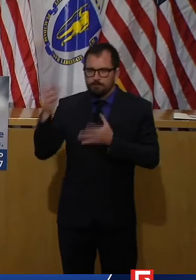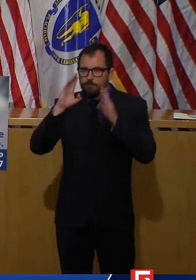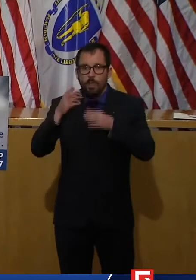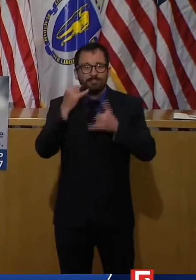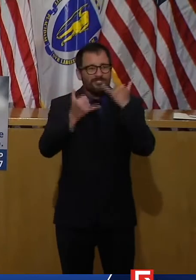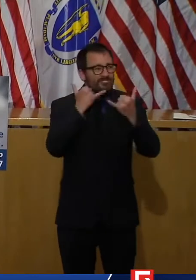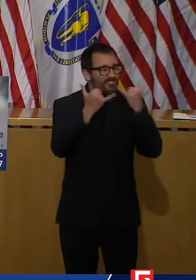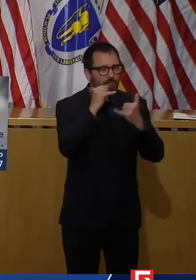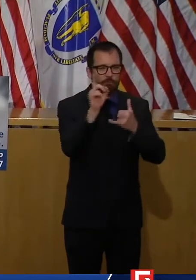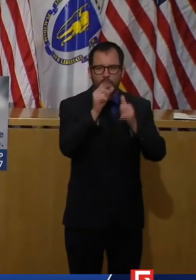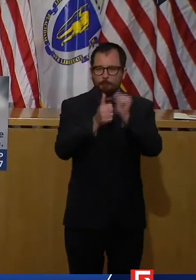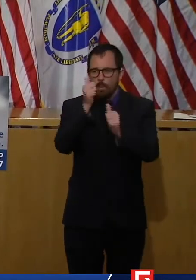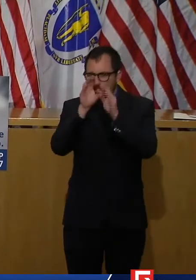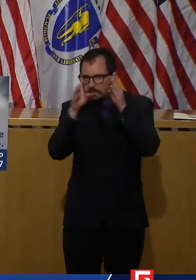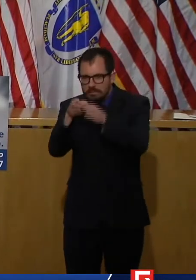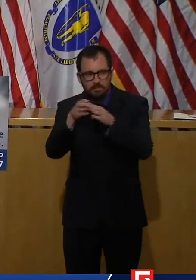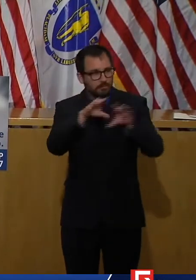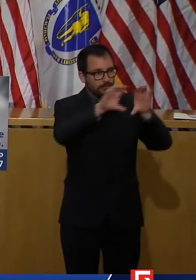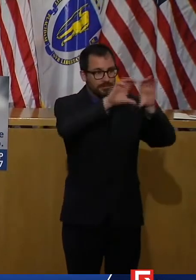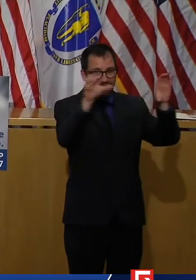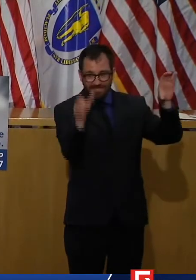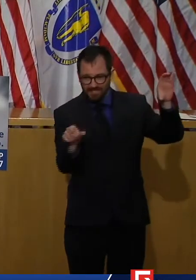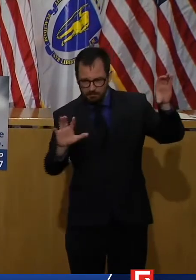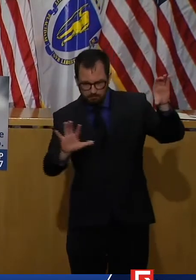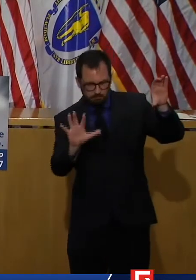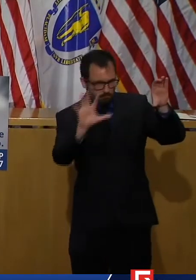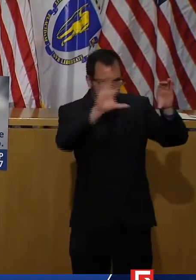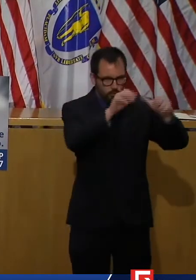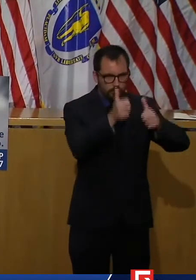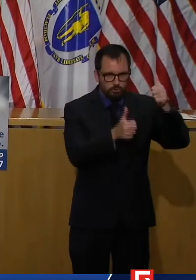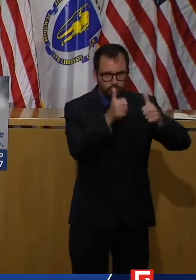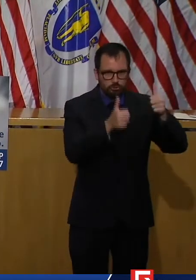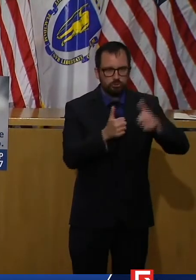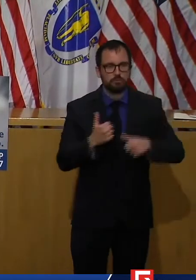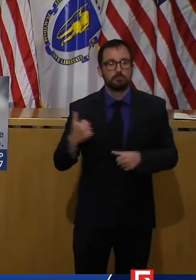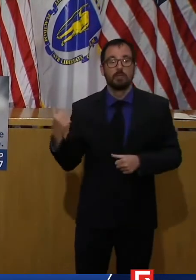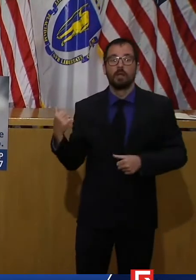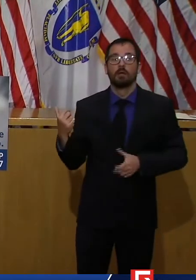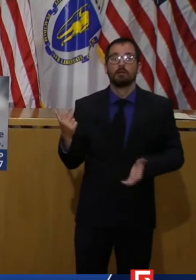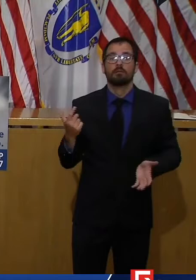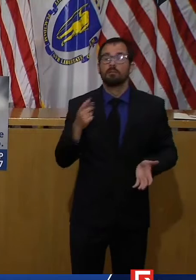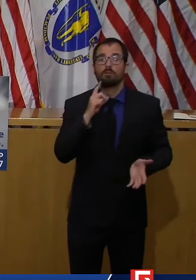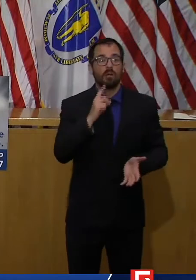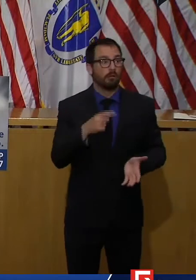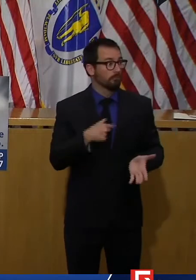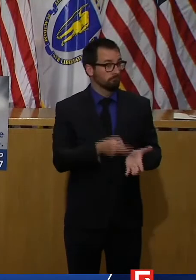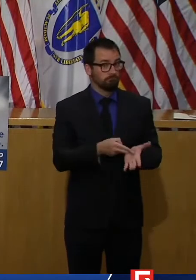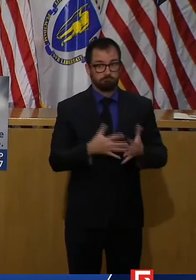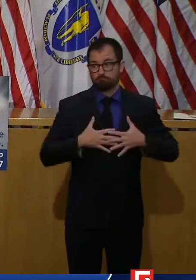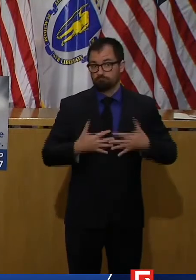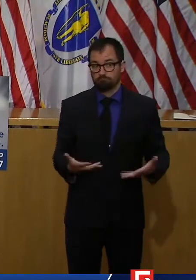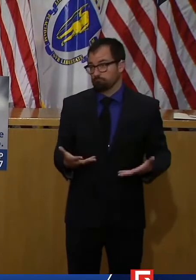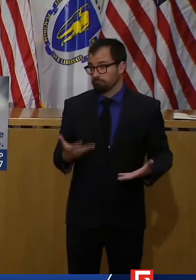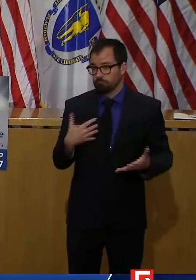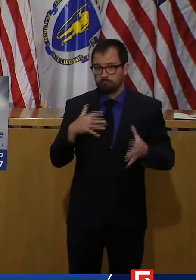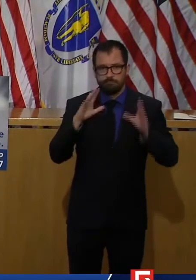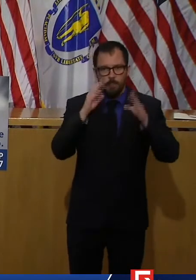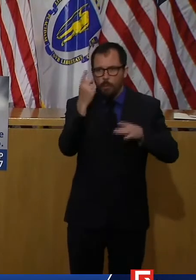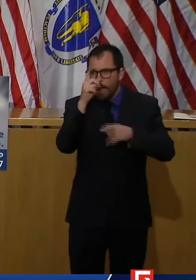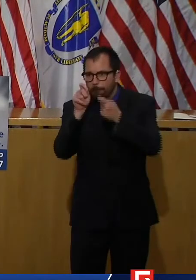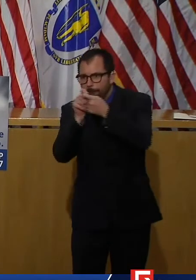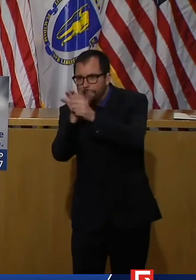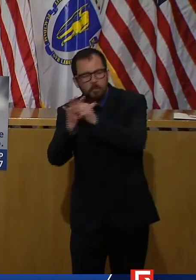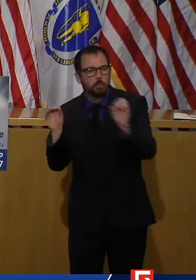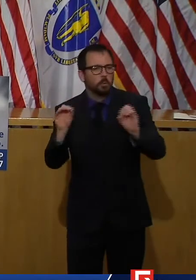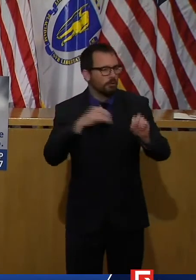We're focused on all of Massachusetts. We are in partnership with the local boards of health, who